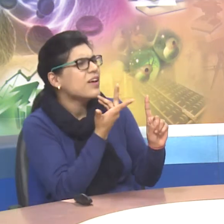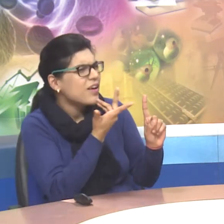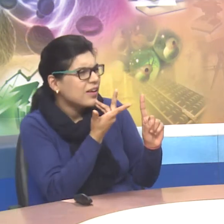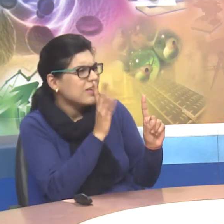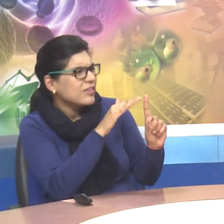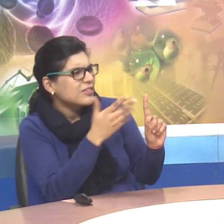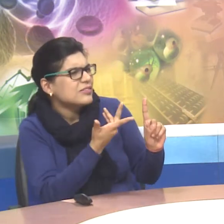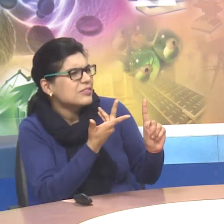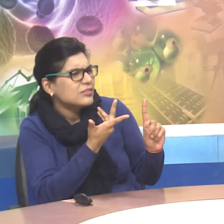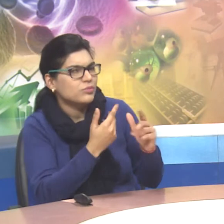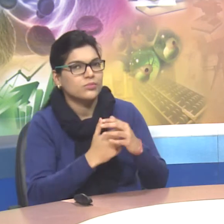What, mummy?